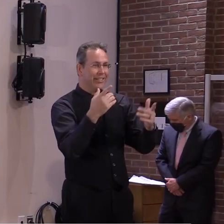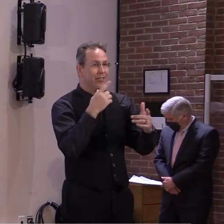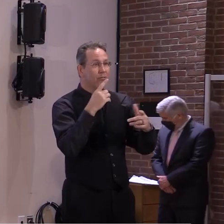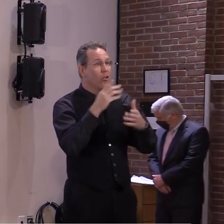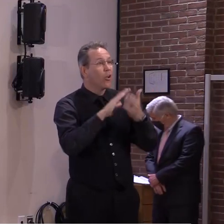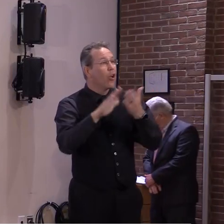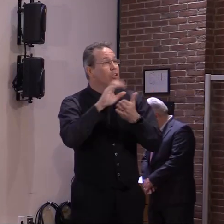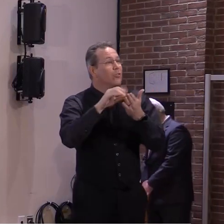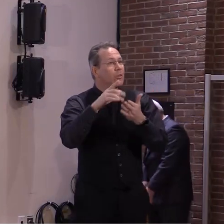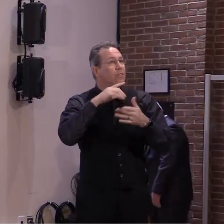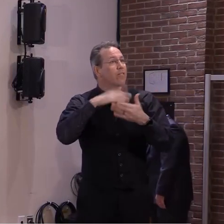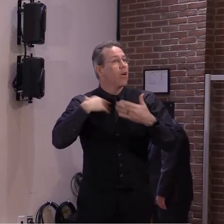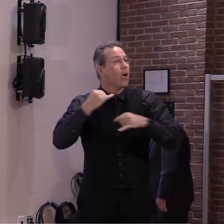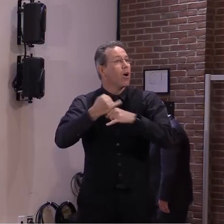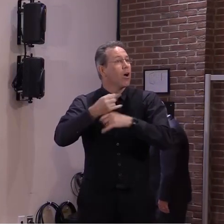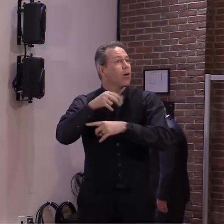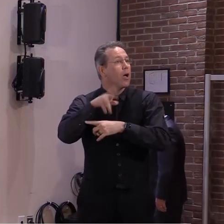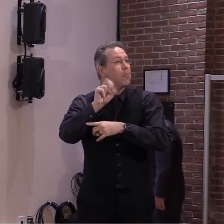and those